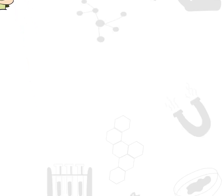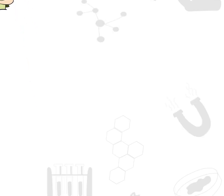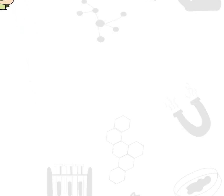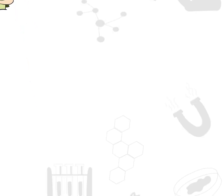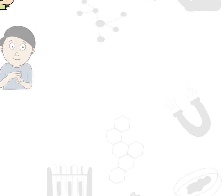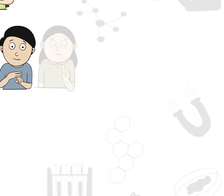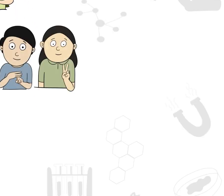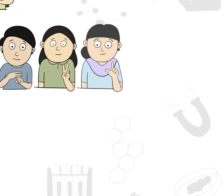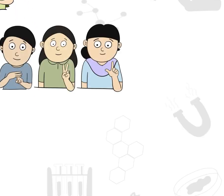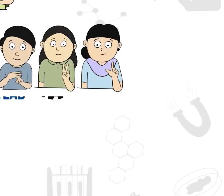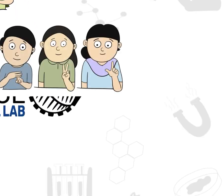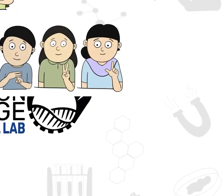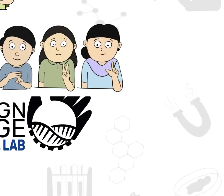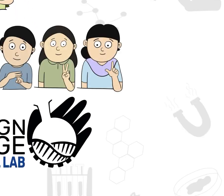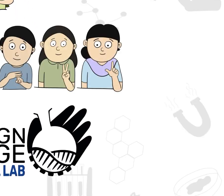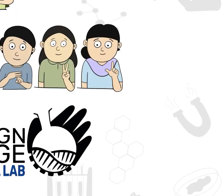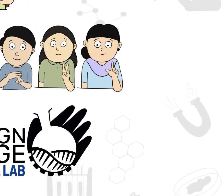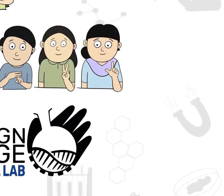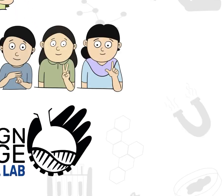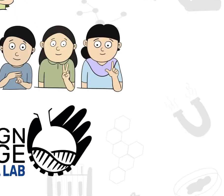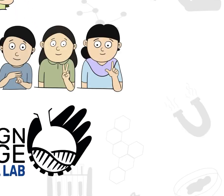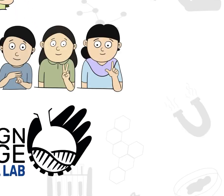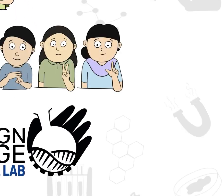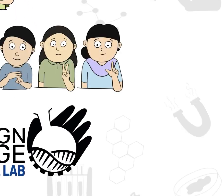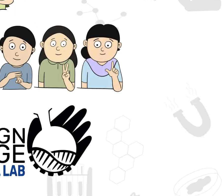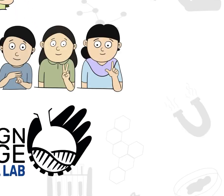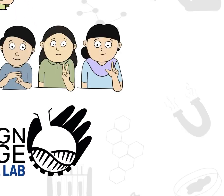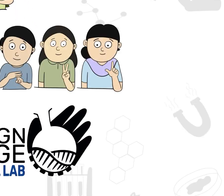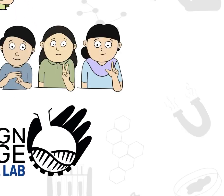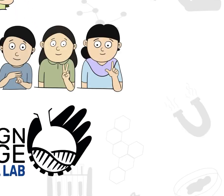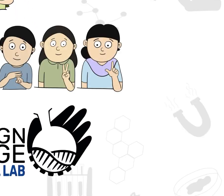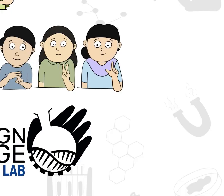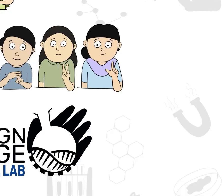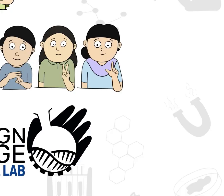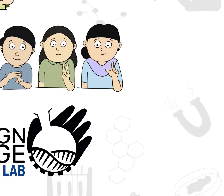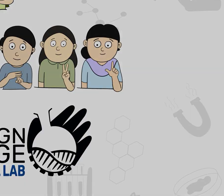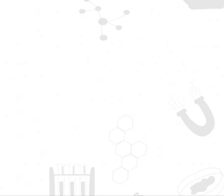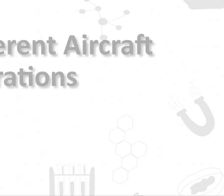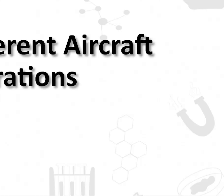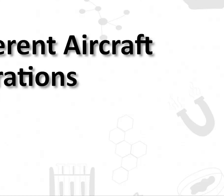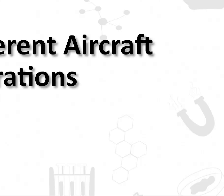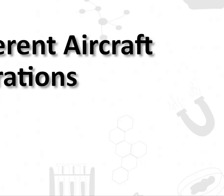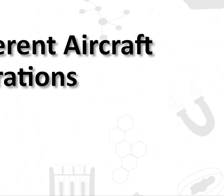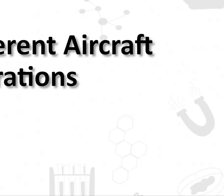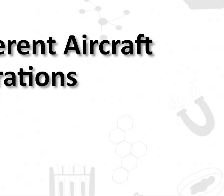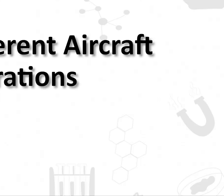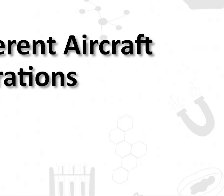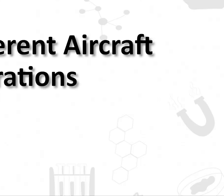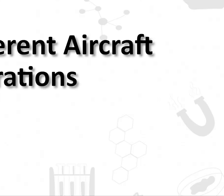Welcome to ISL-enabled Virtual Lab of CSIR.